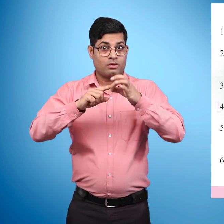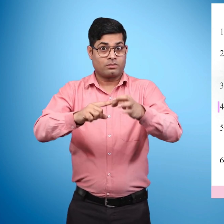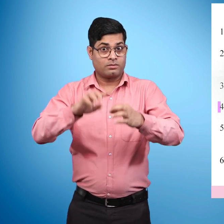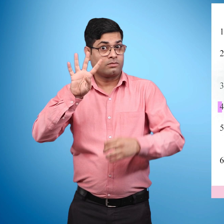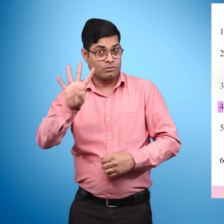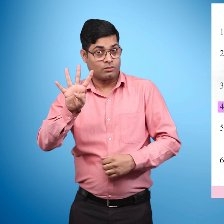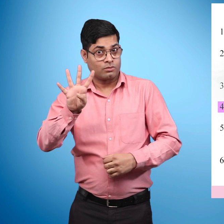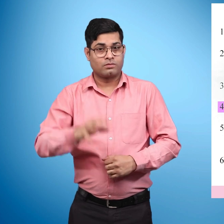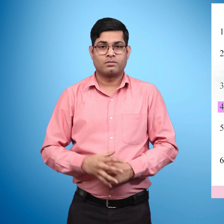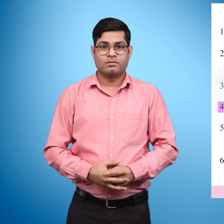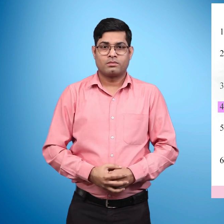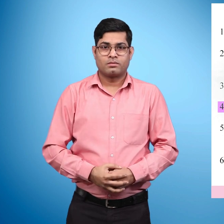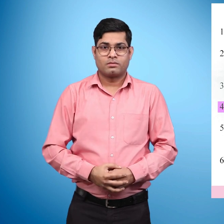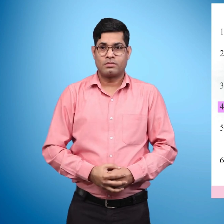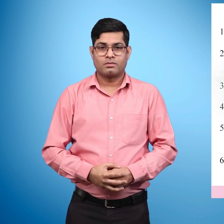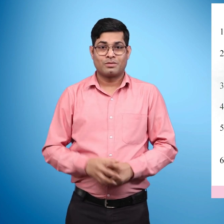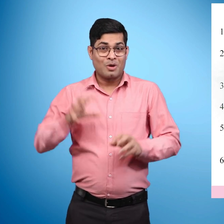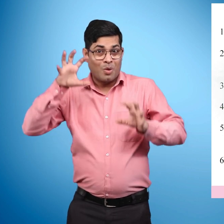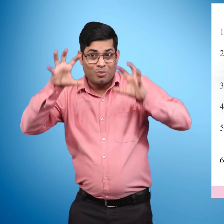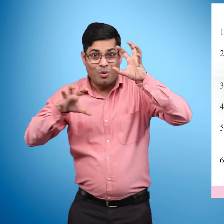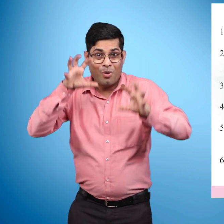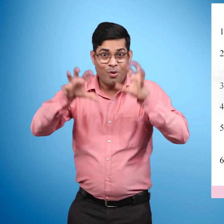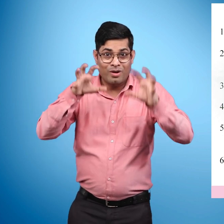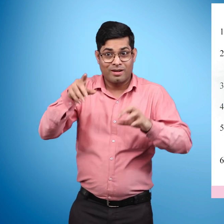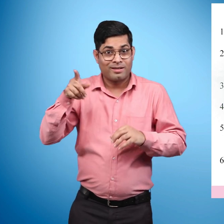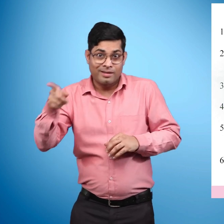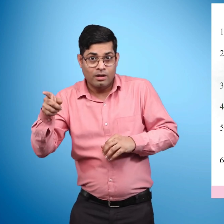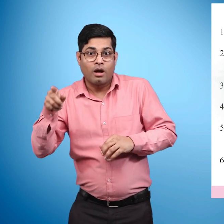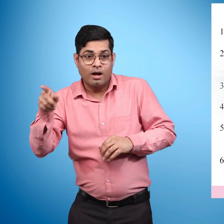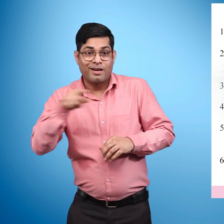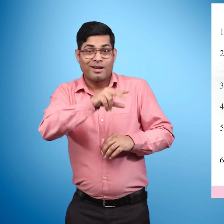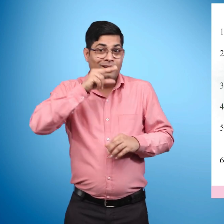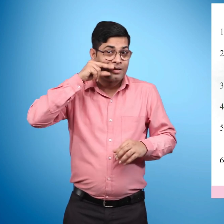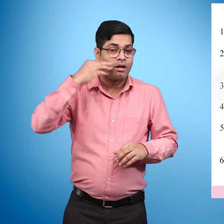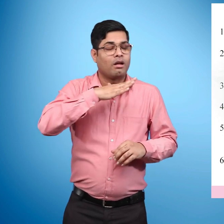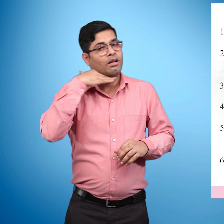Question number 4. What made the ghost believe Vijay Singh was dead?